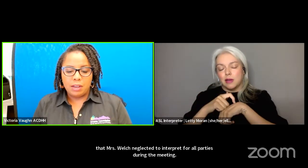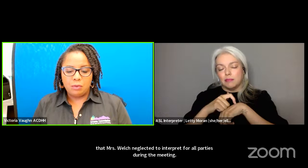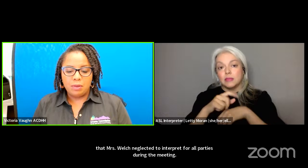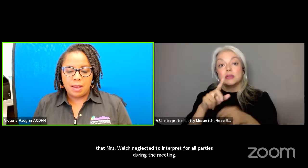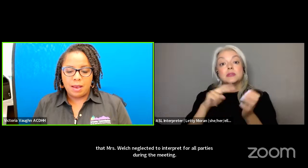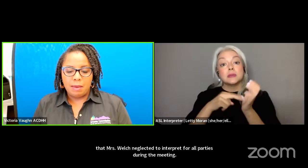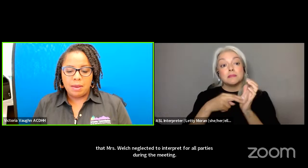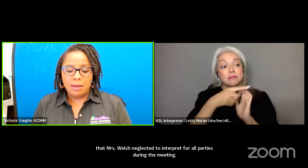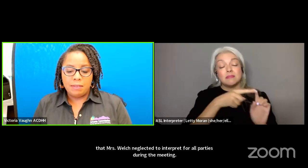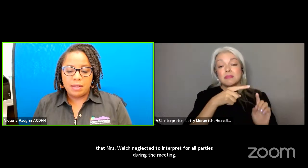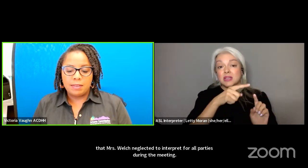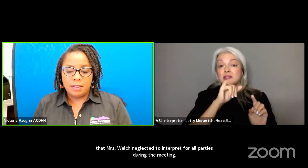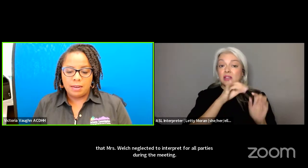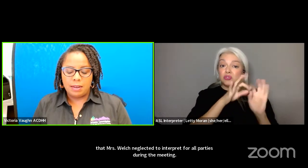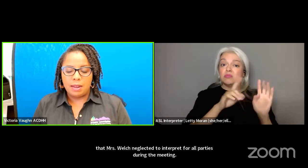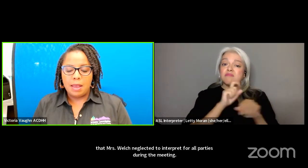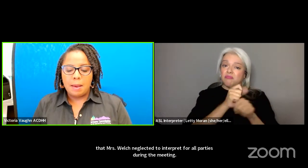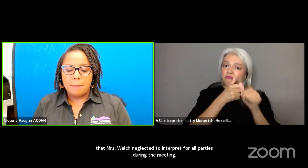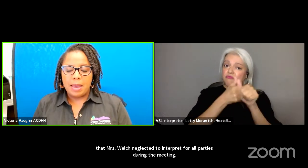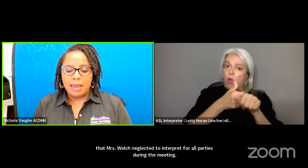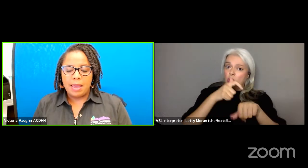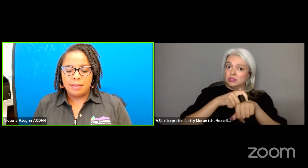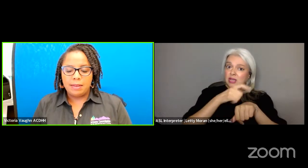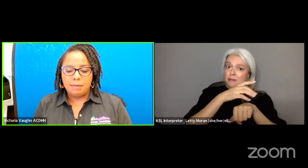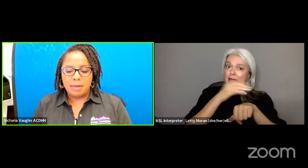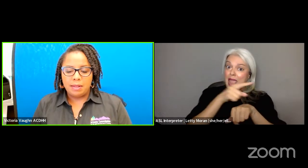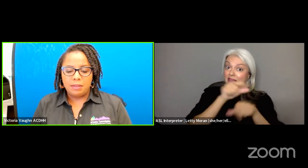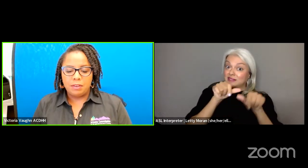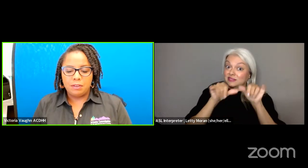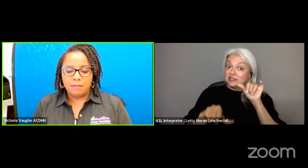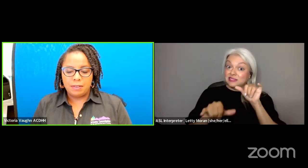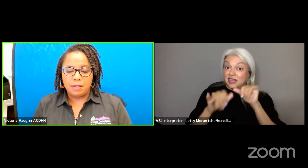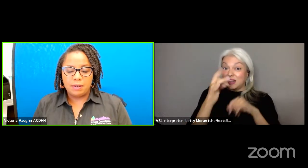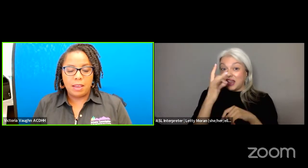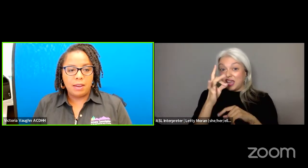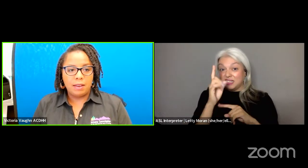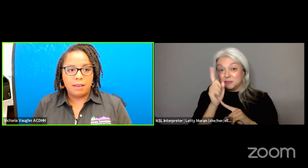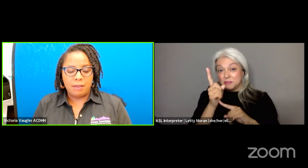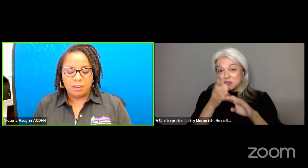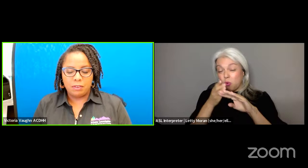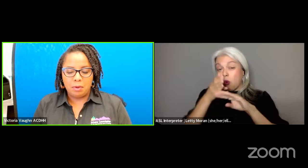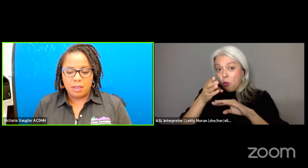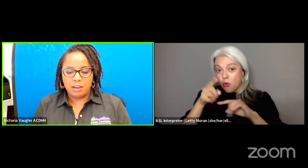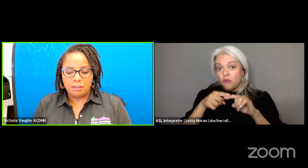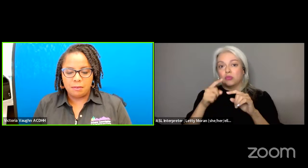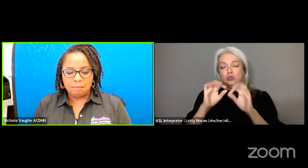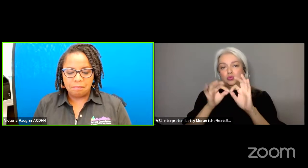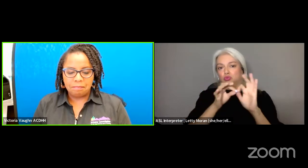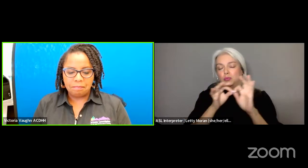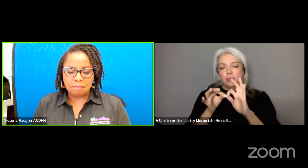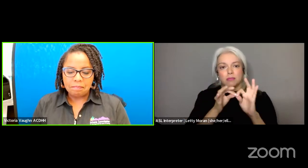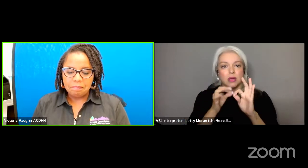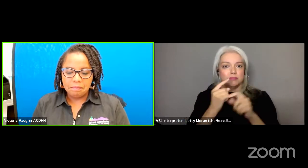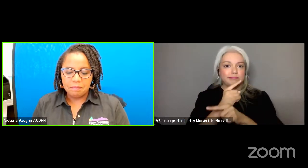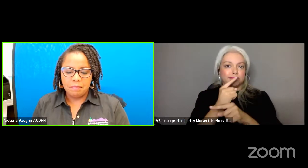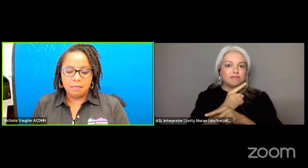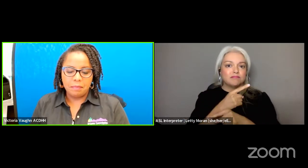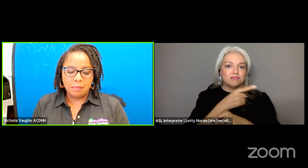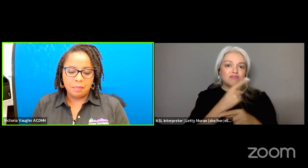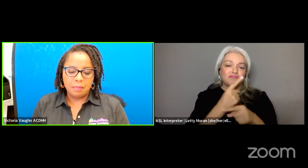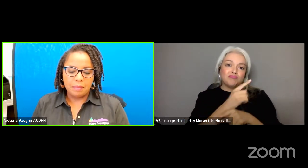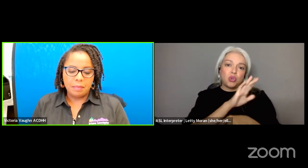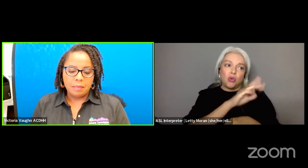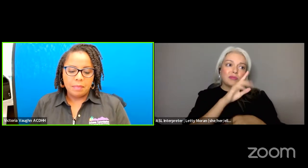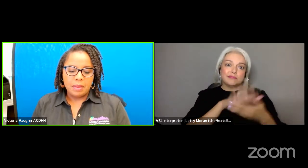complied with the scheduled time and even extended it by 18 minutes to facilitate effective communication.